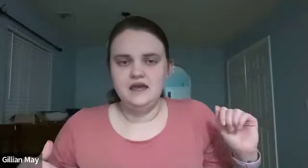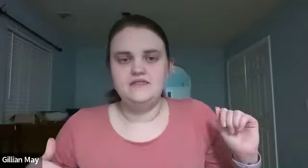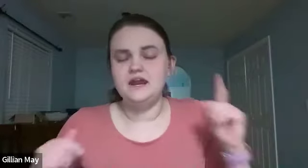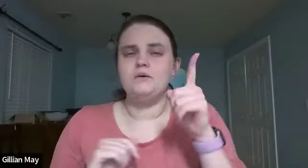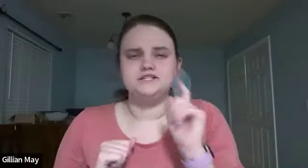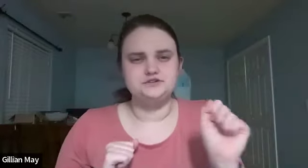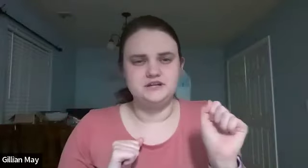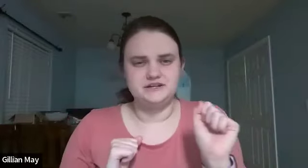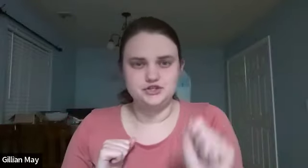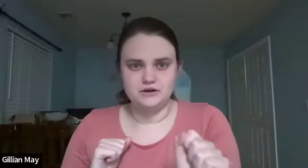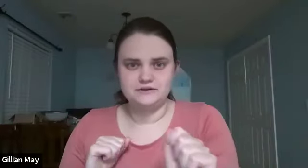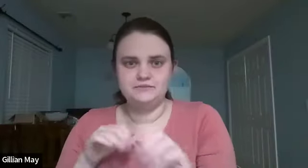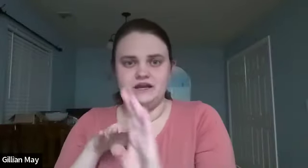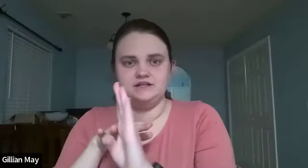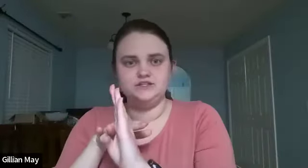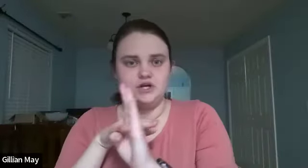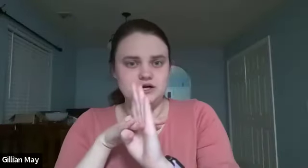And then, I showed you guys shark. We had shark